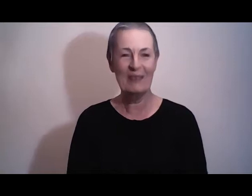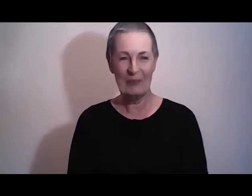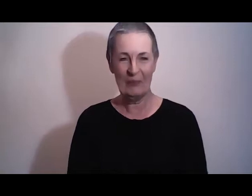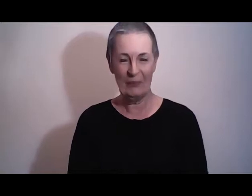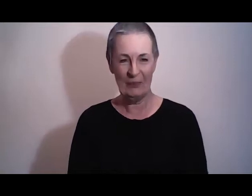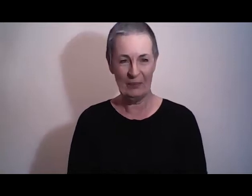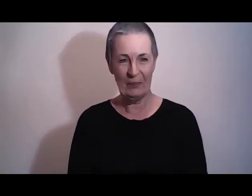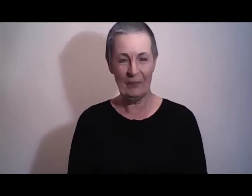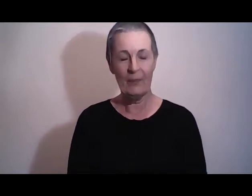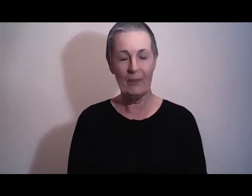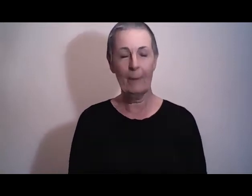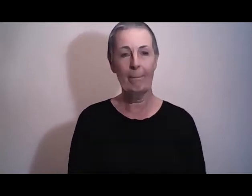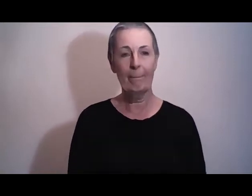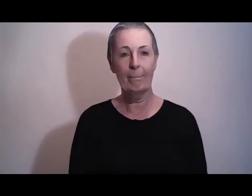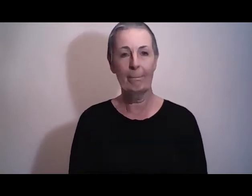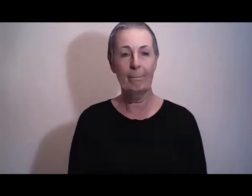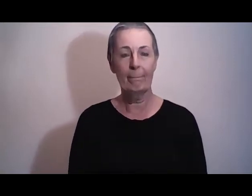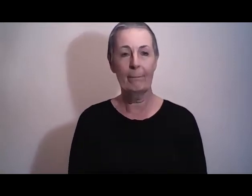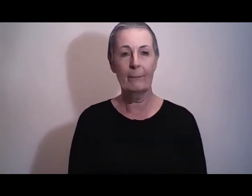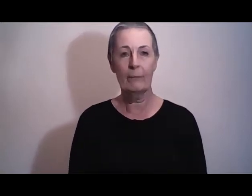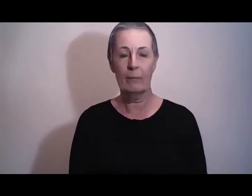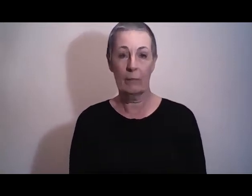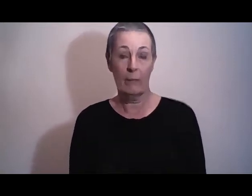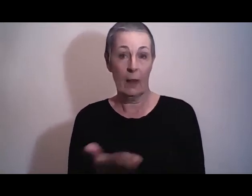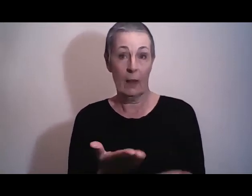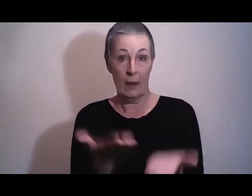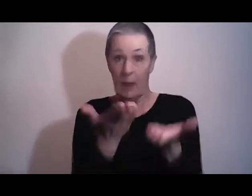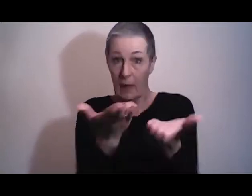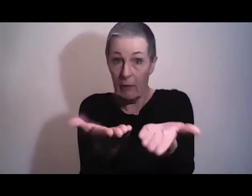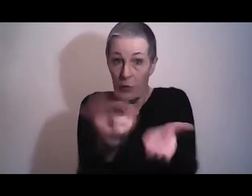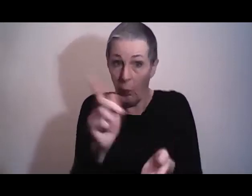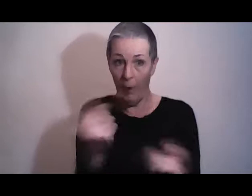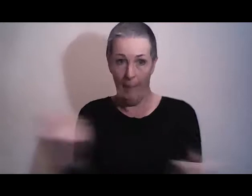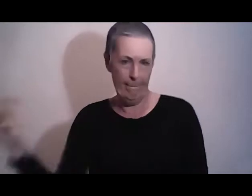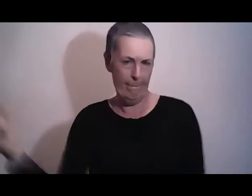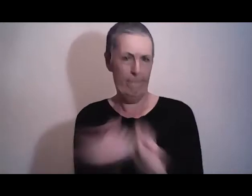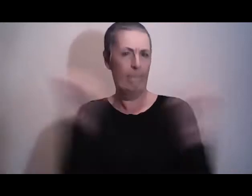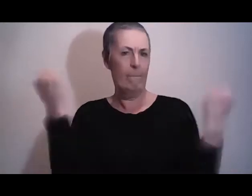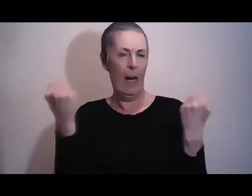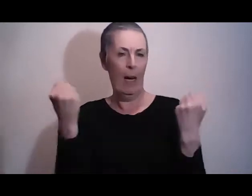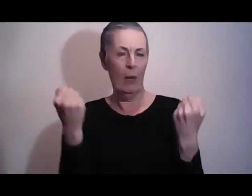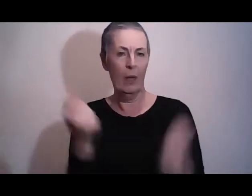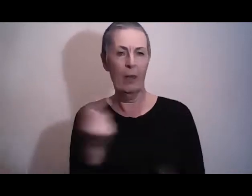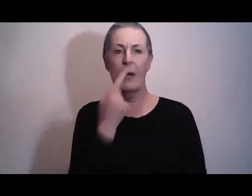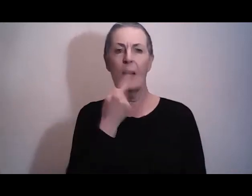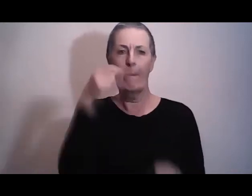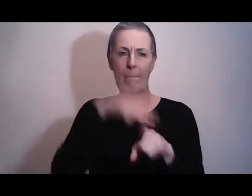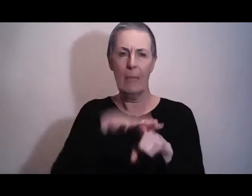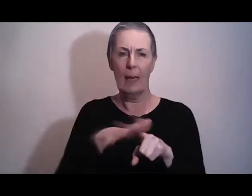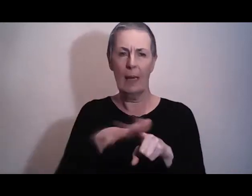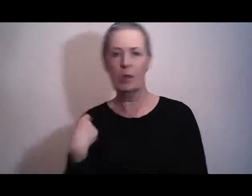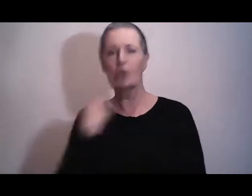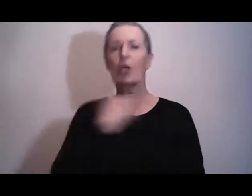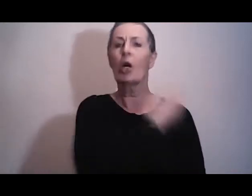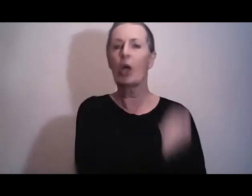So punching, it gives you power. It helps with the circulation in your body. And if you're